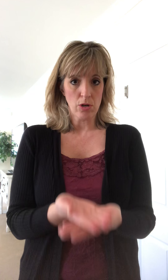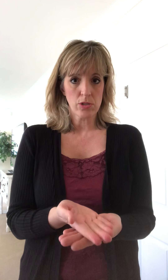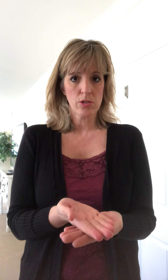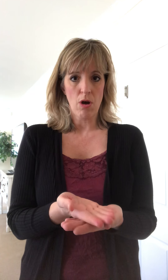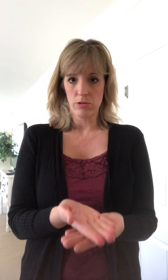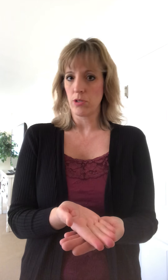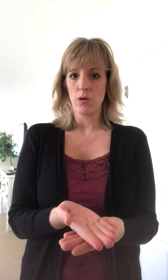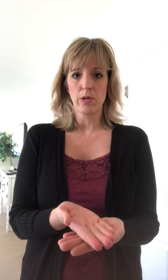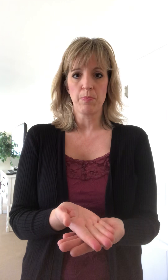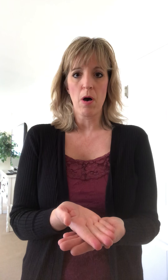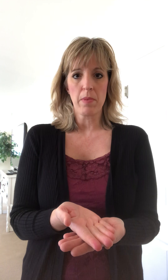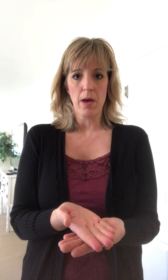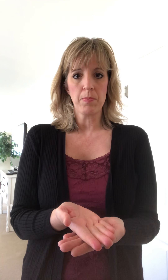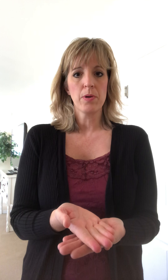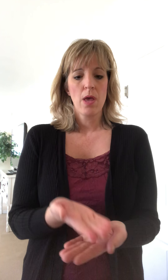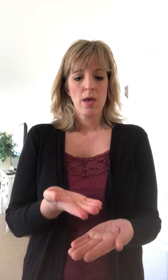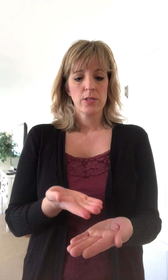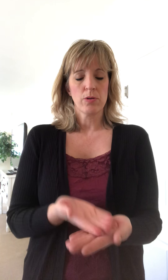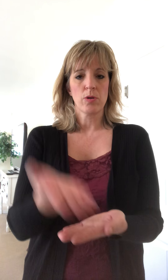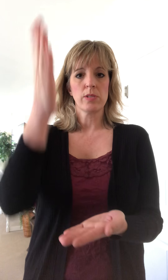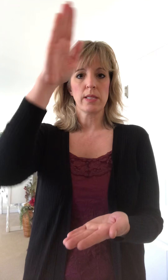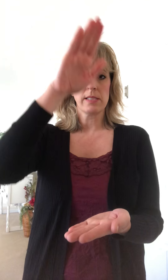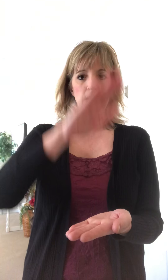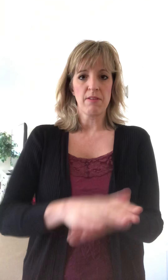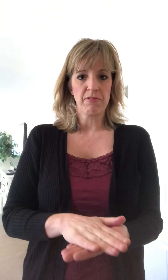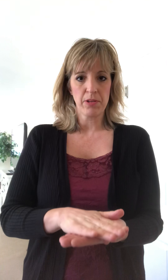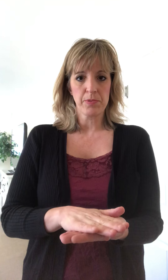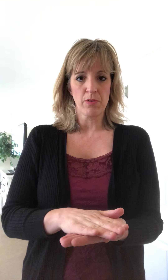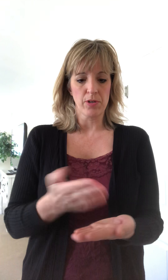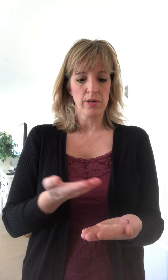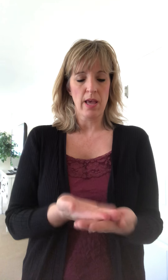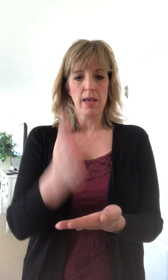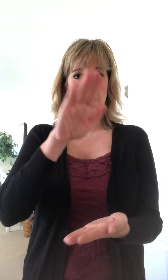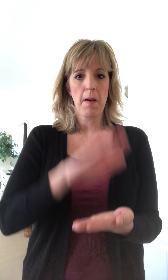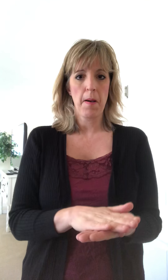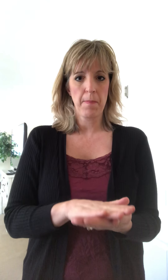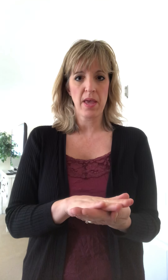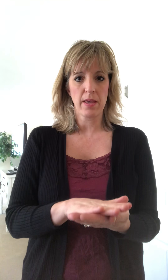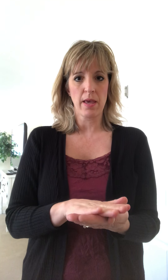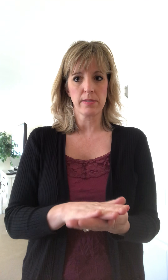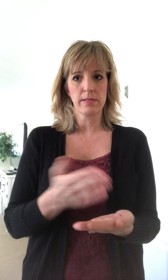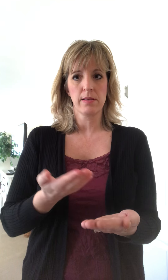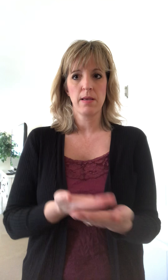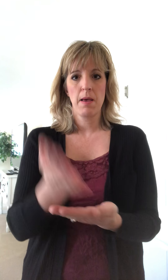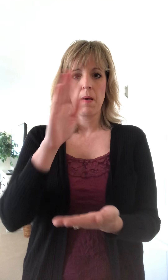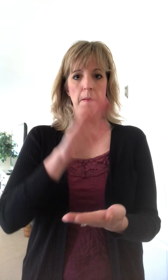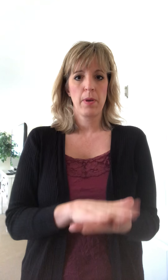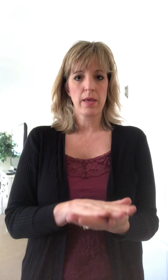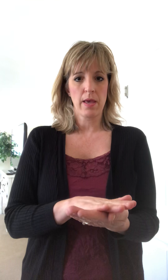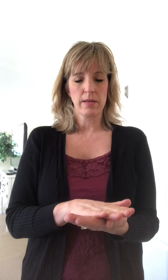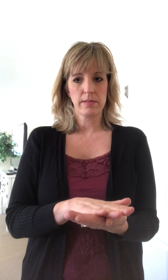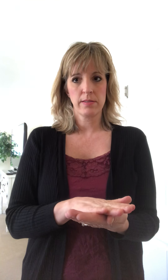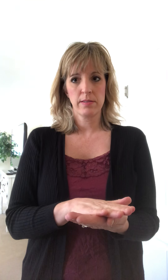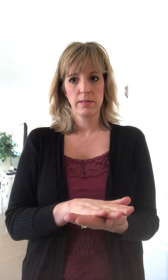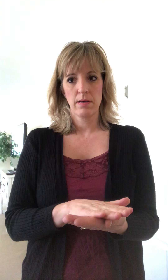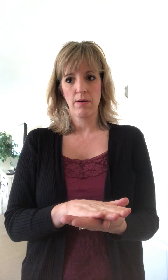starts also with palm up. So it goes like this and then it flips over, okay? Pancakes, pancakes, all